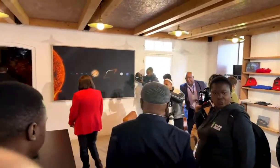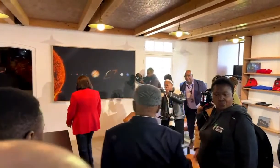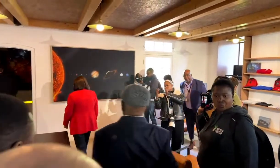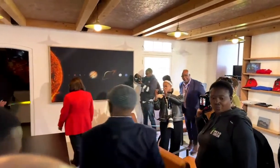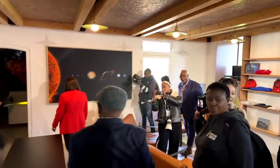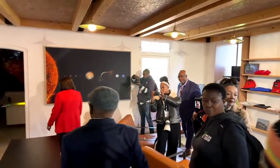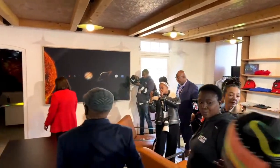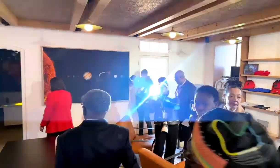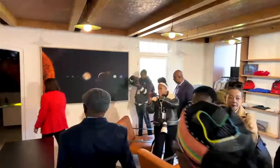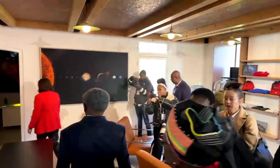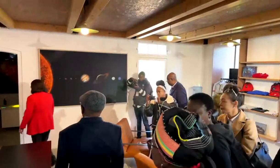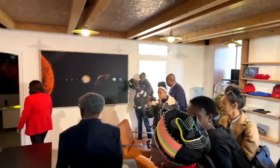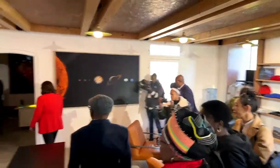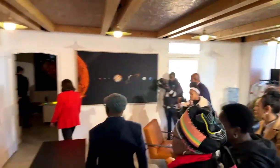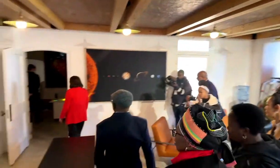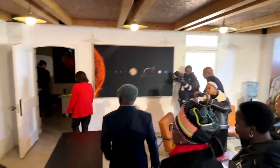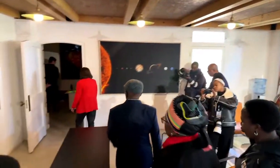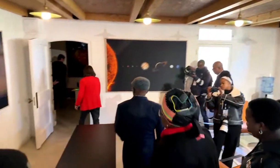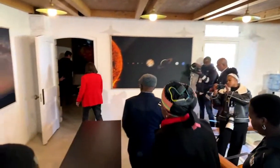Oh.